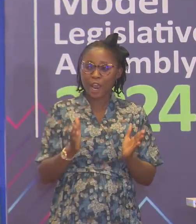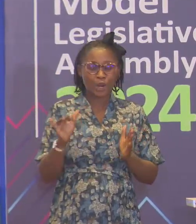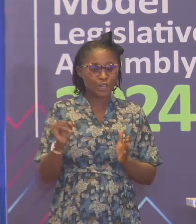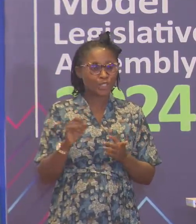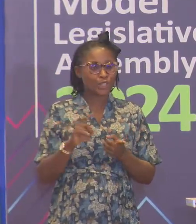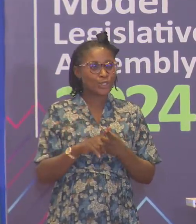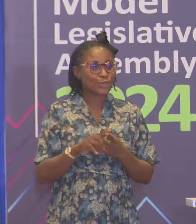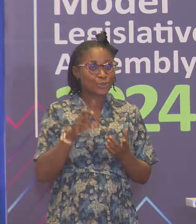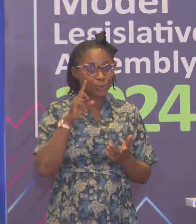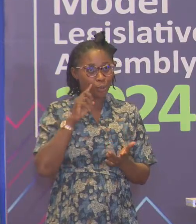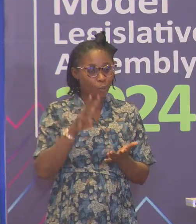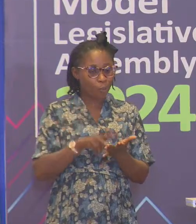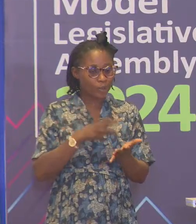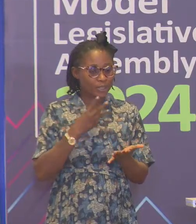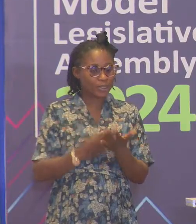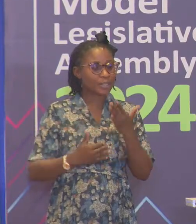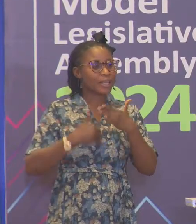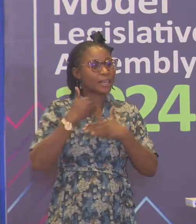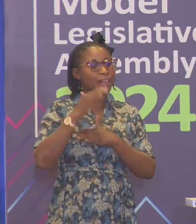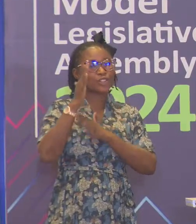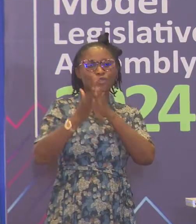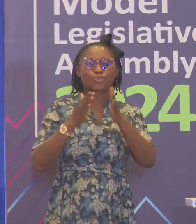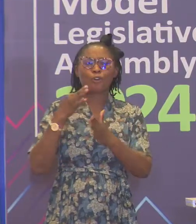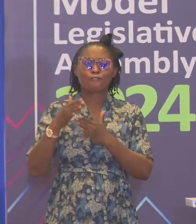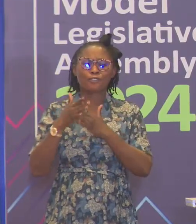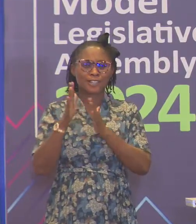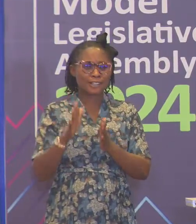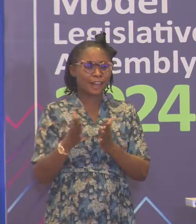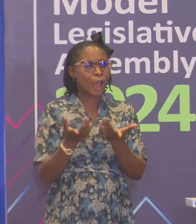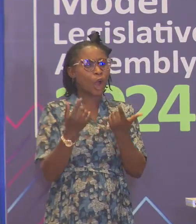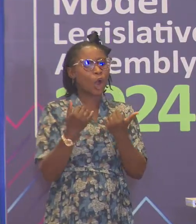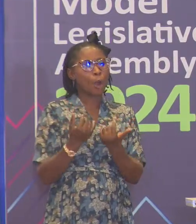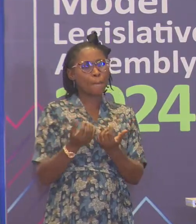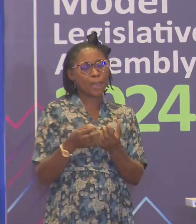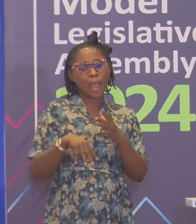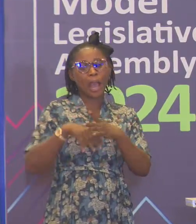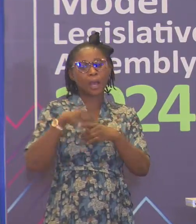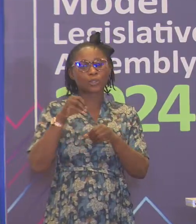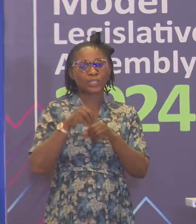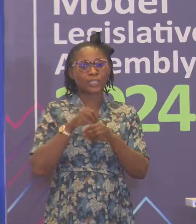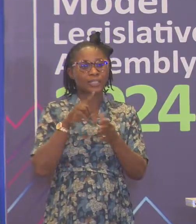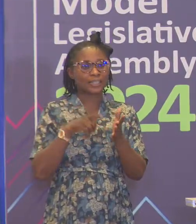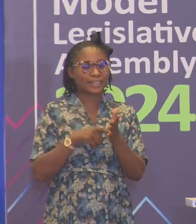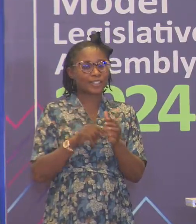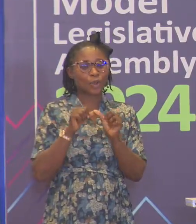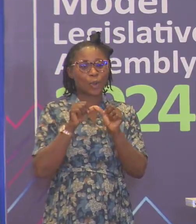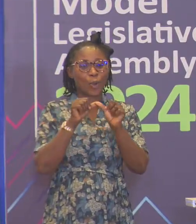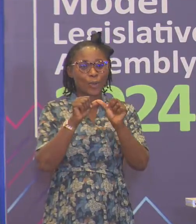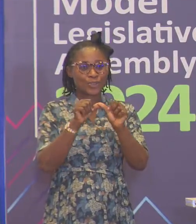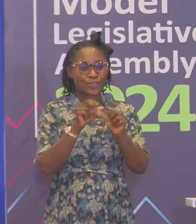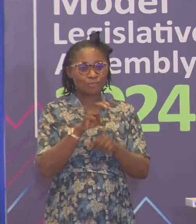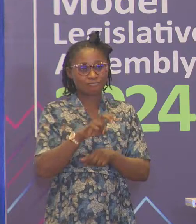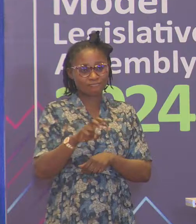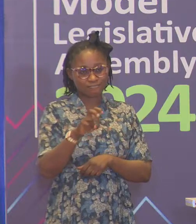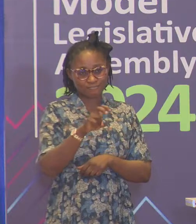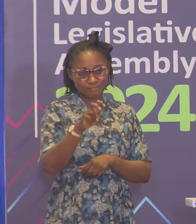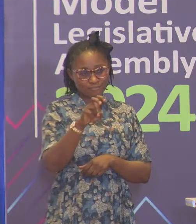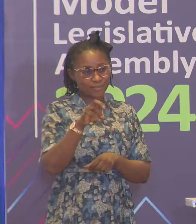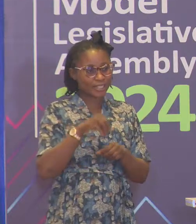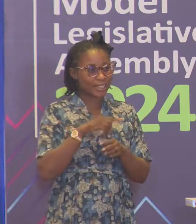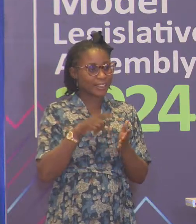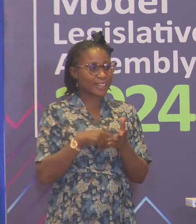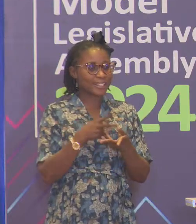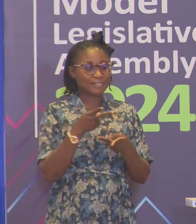to witness the next generation of leaders stepping forward in this ongoing journey. In this